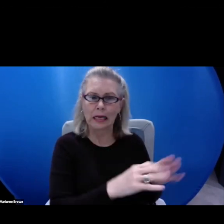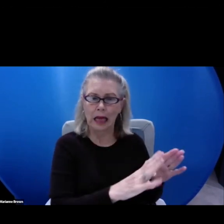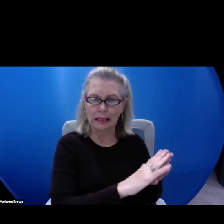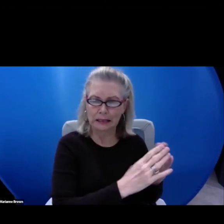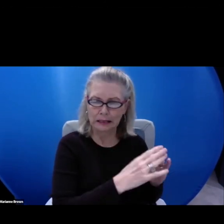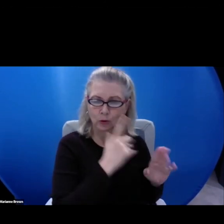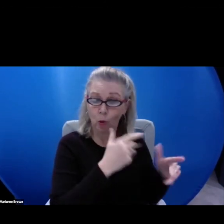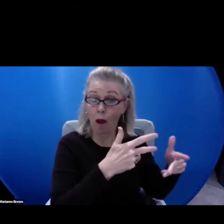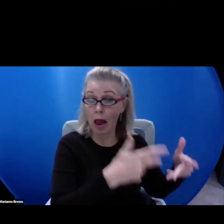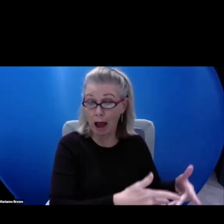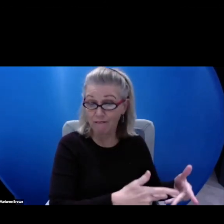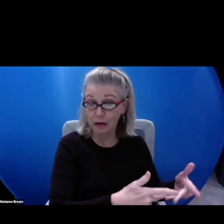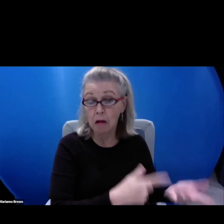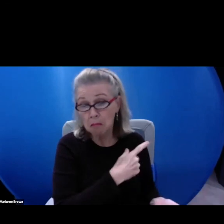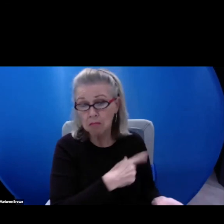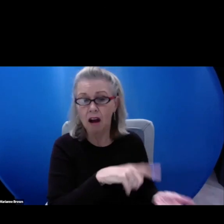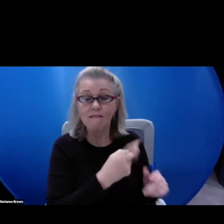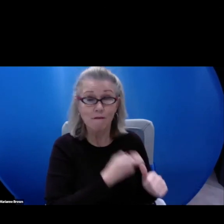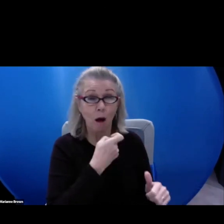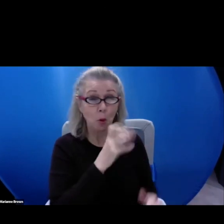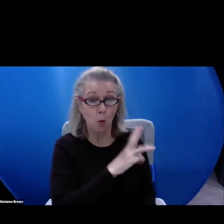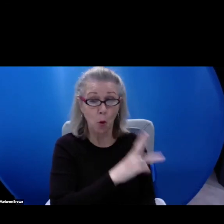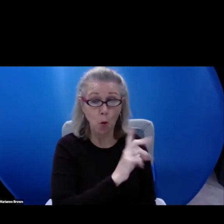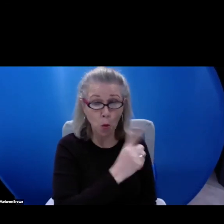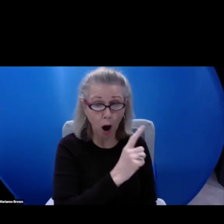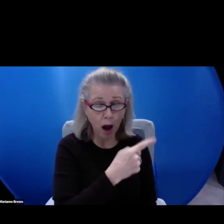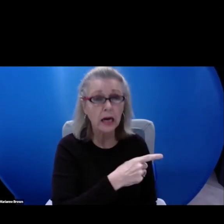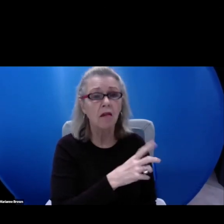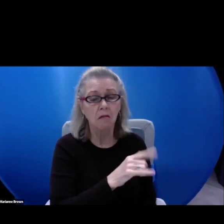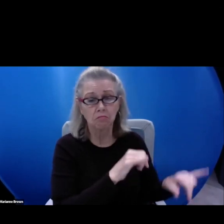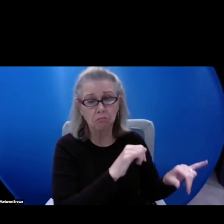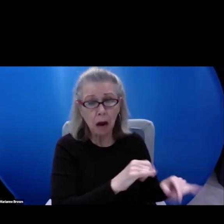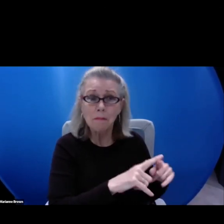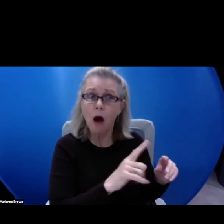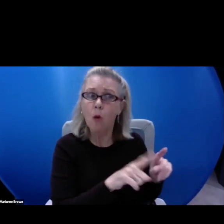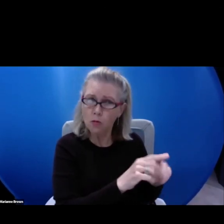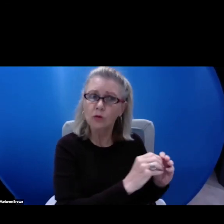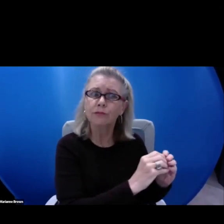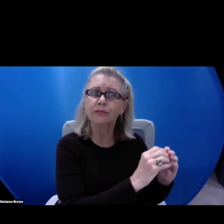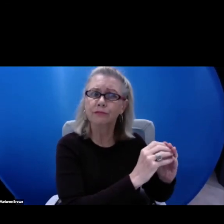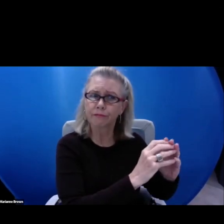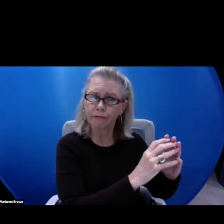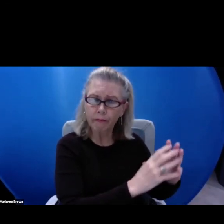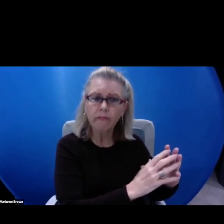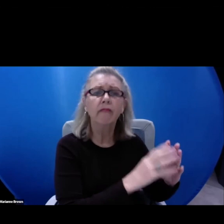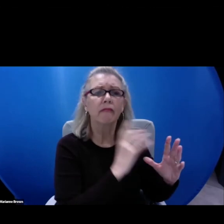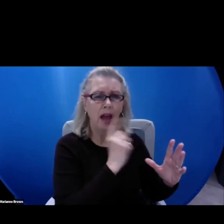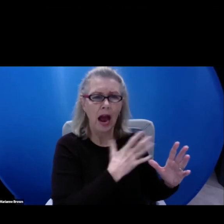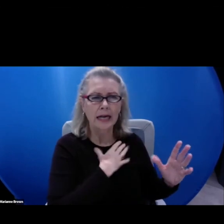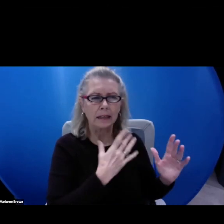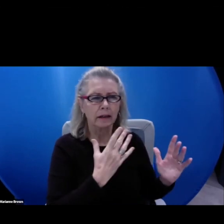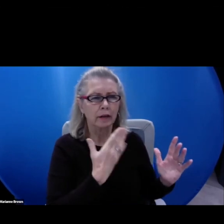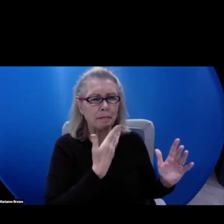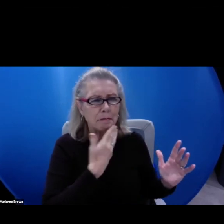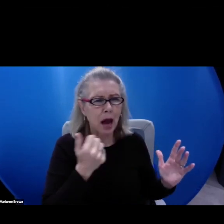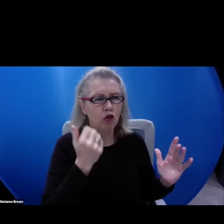artist communities. Others sought to form better intellectual and productive conditions for